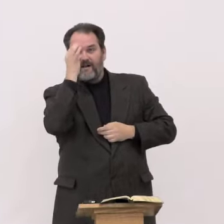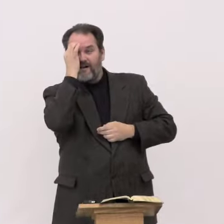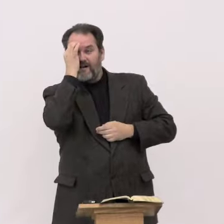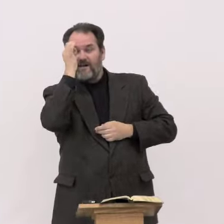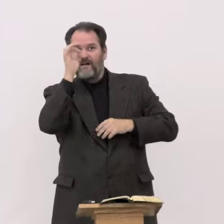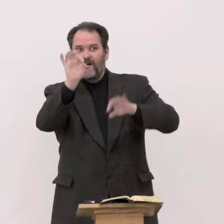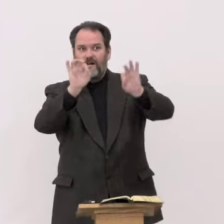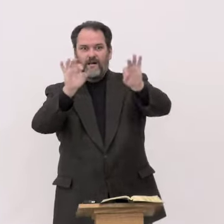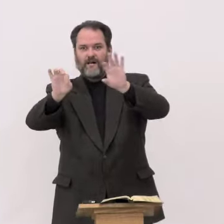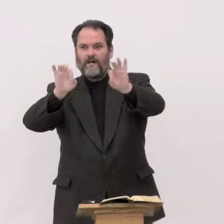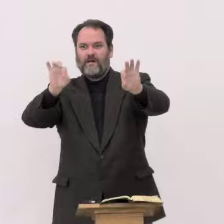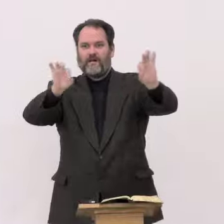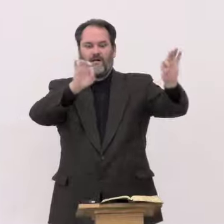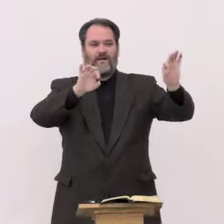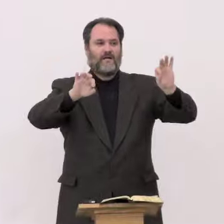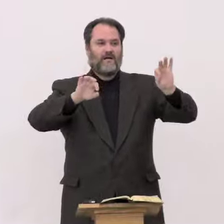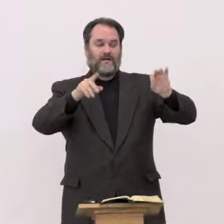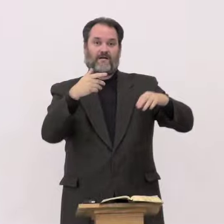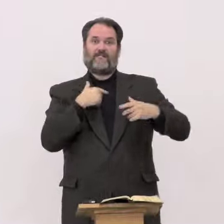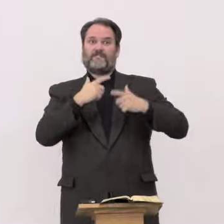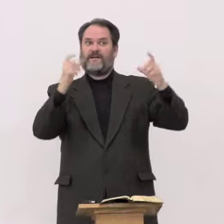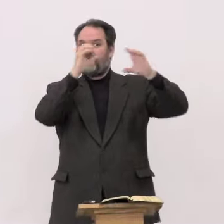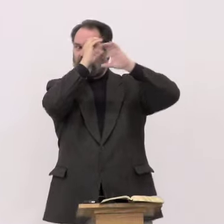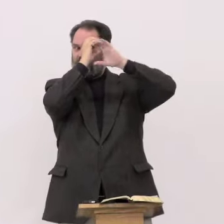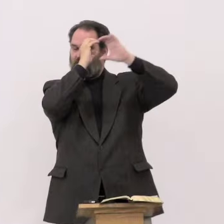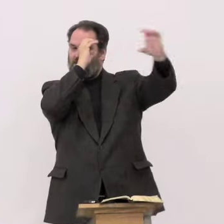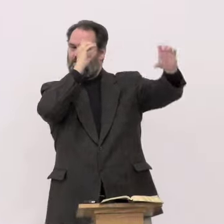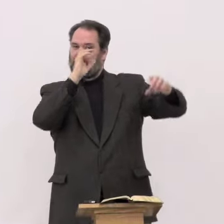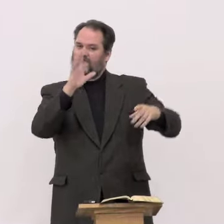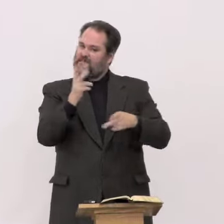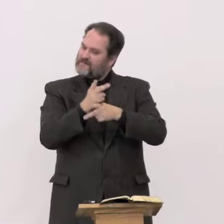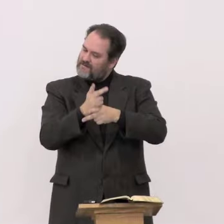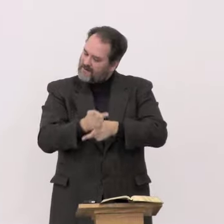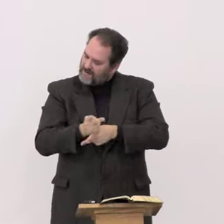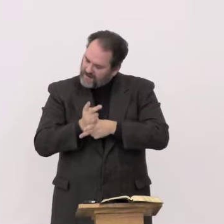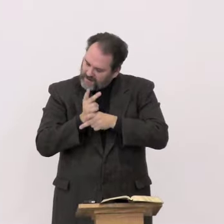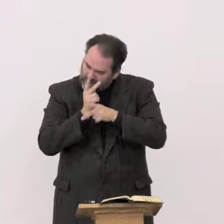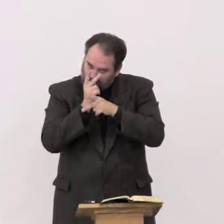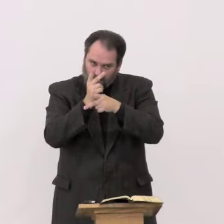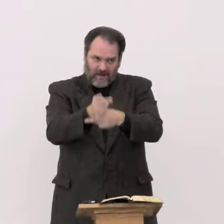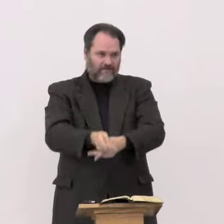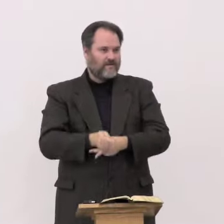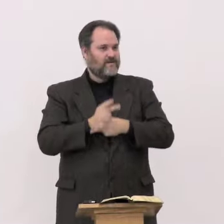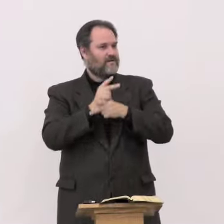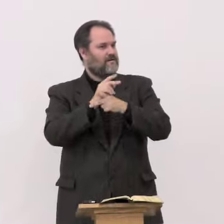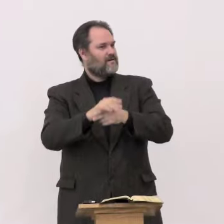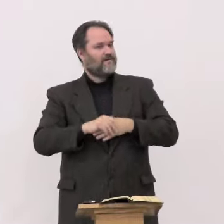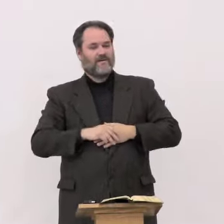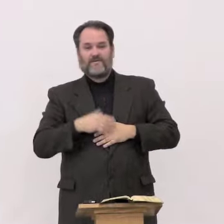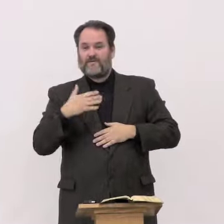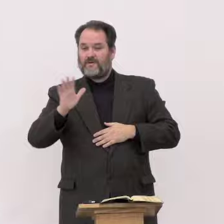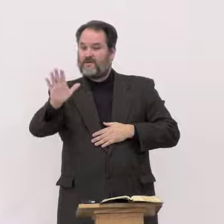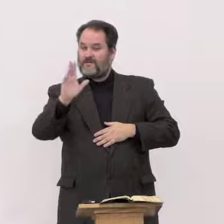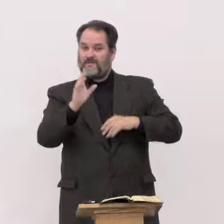Picking on someone, even though you do the exact same thing, even though you had a big one, right?